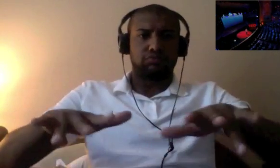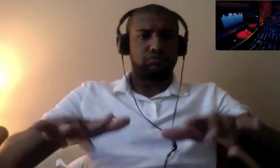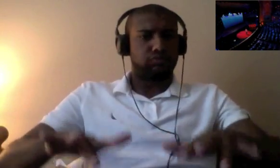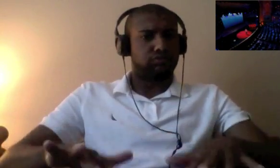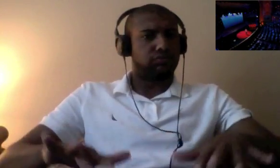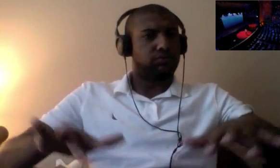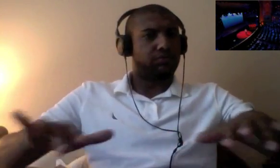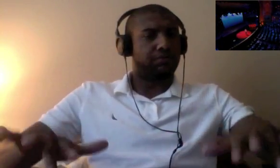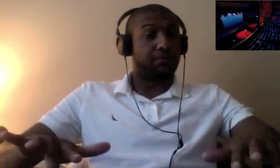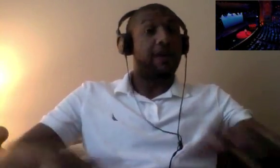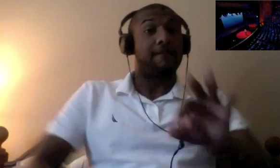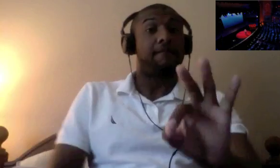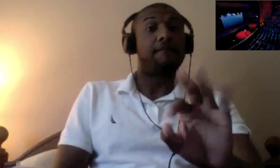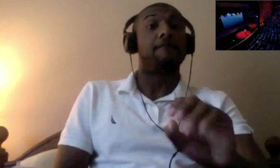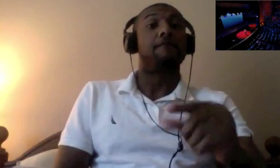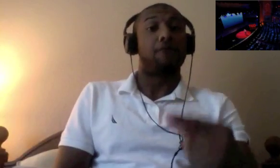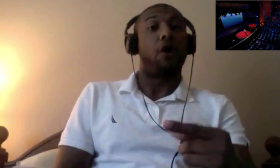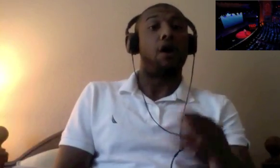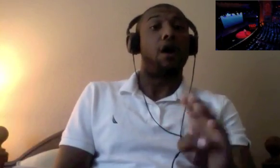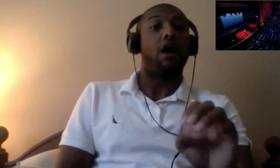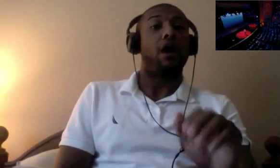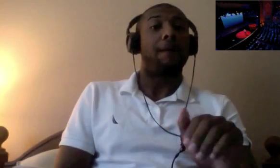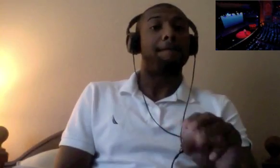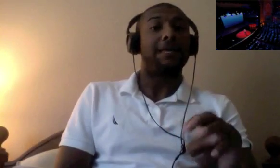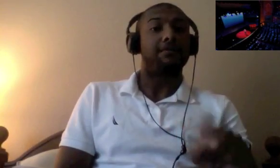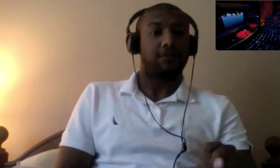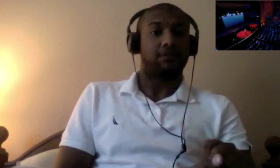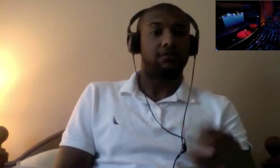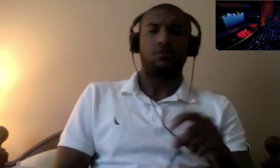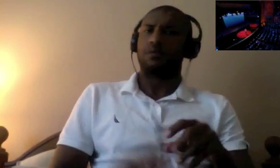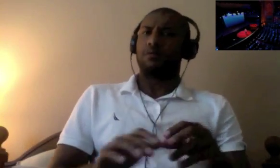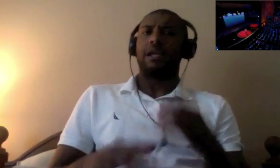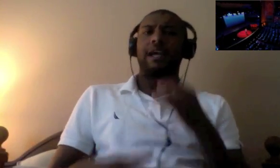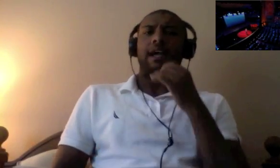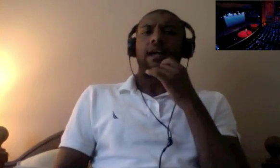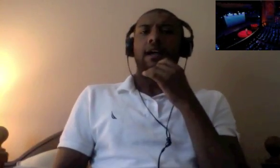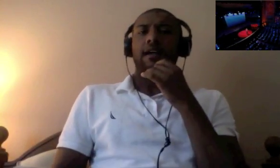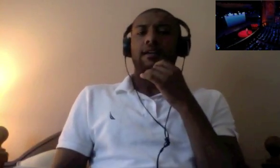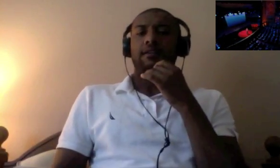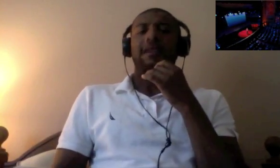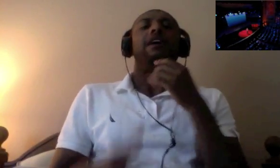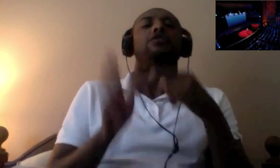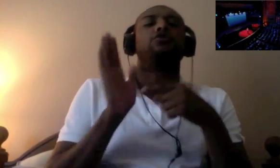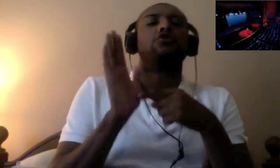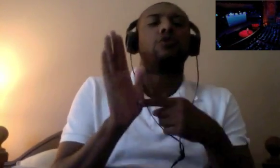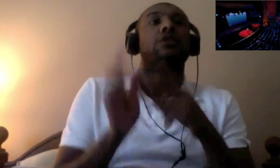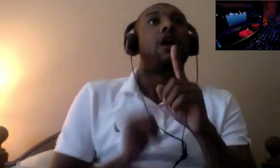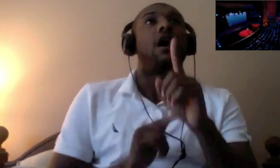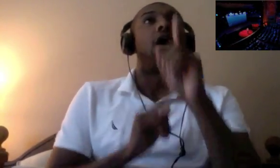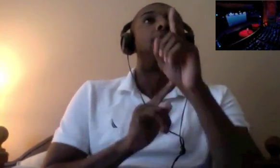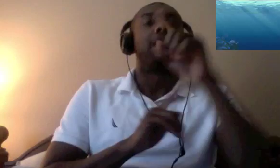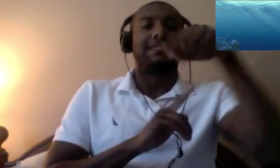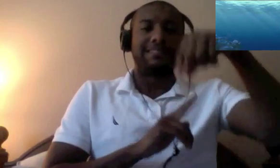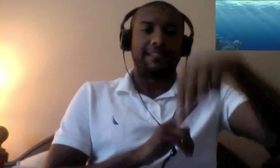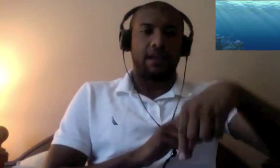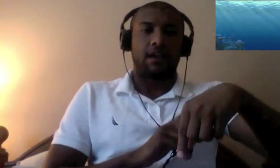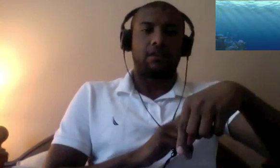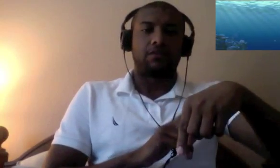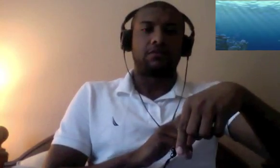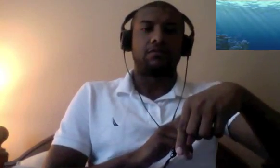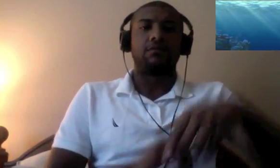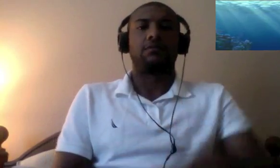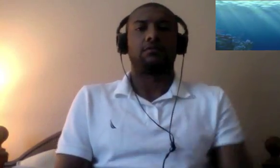Here we have the fog beams. These give us color depth cues, but also tell us which direction is up in shots where we don't see the water surface.